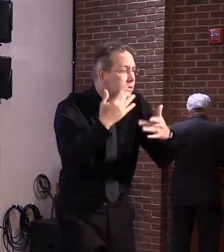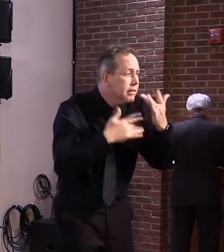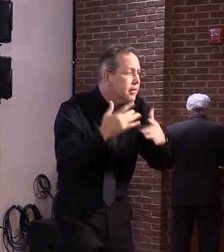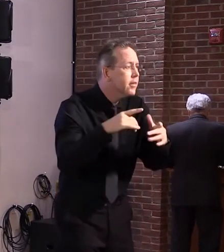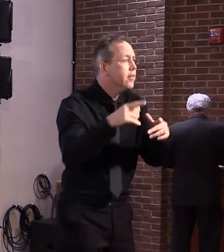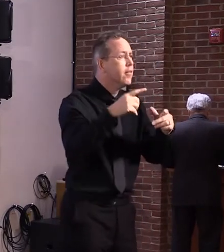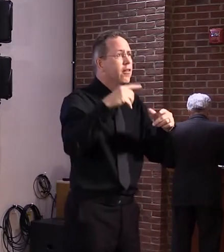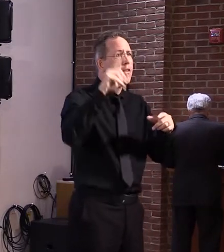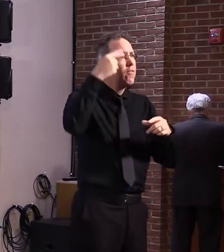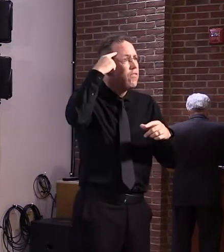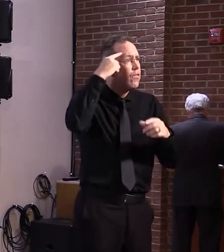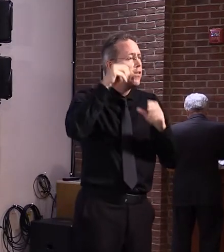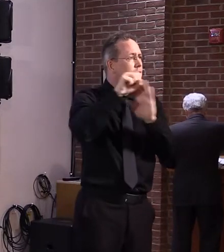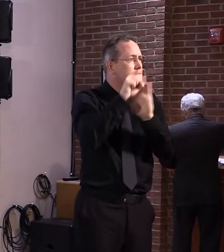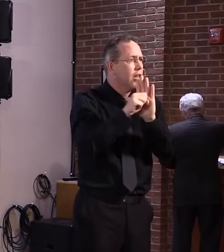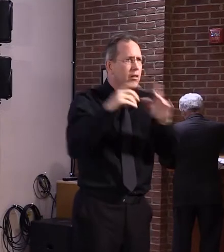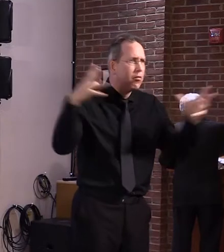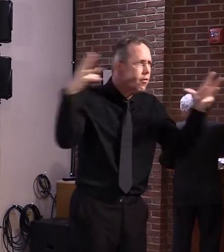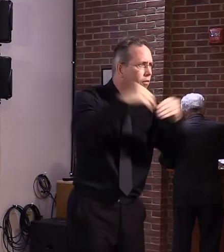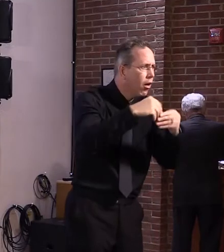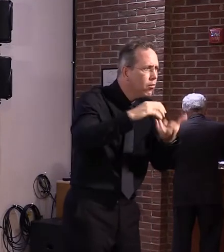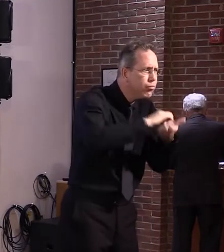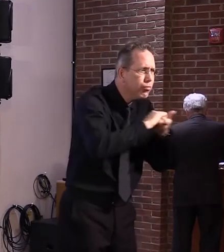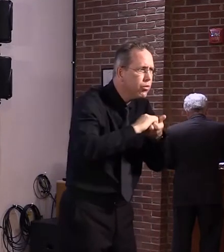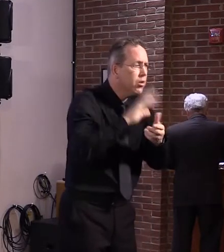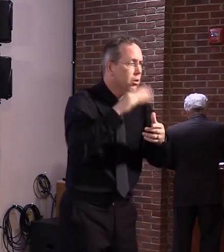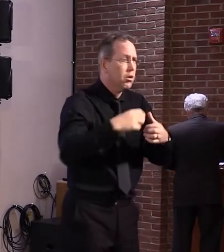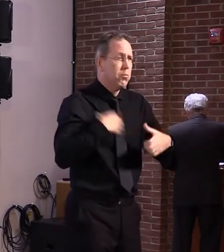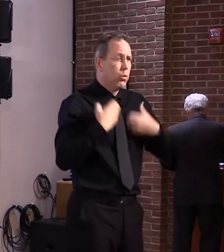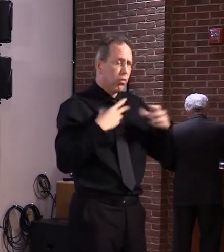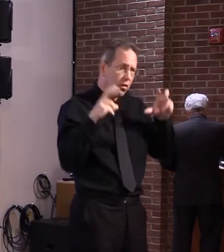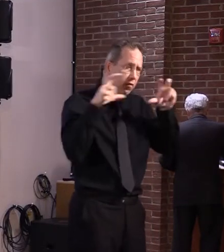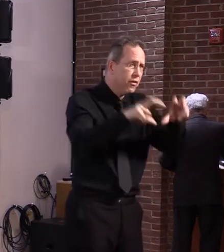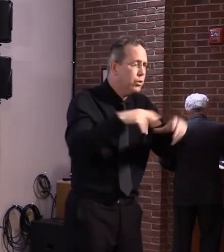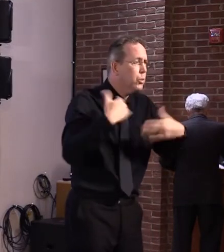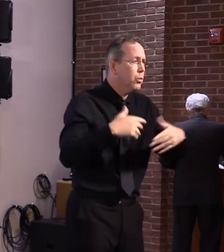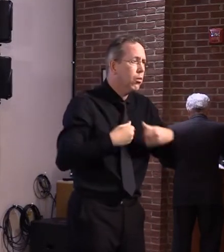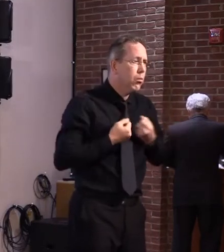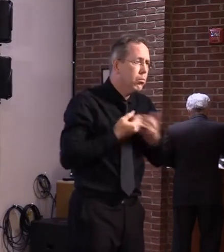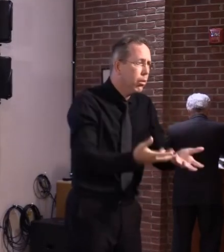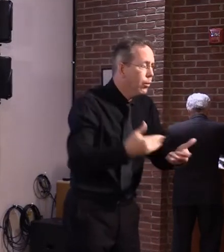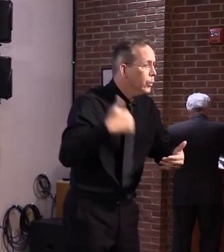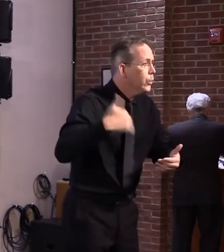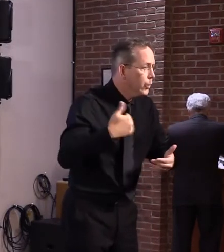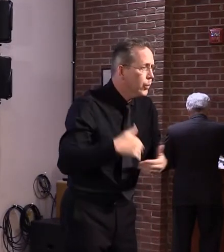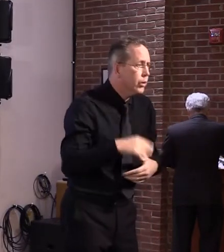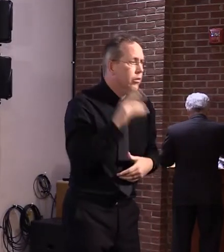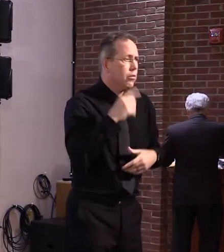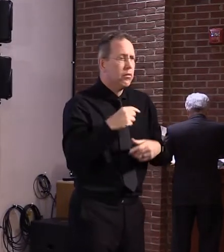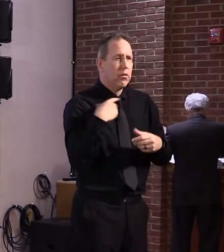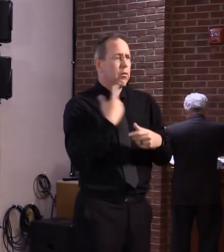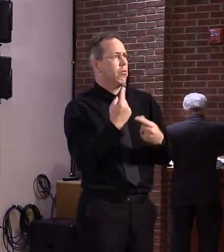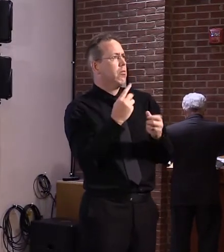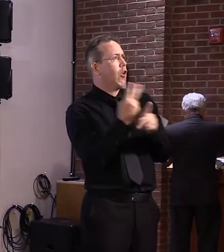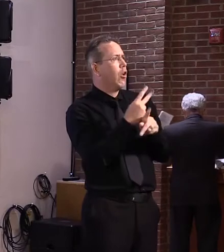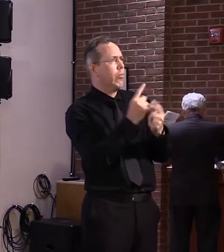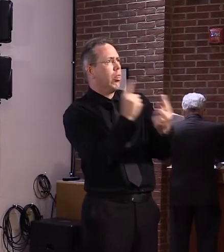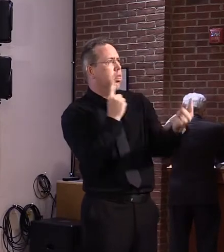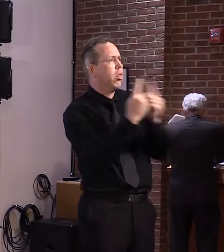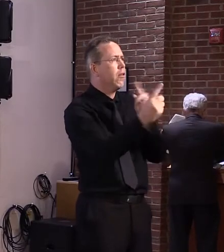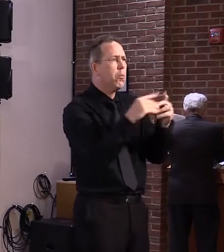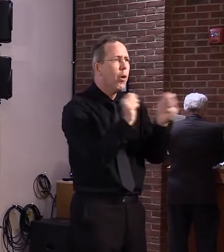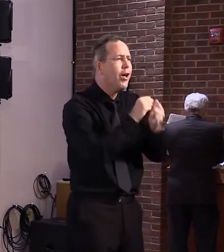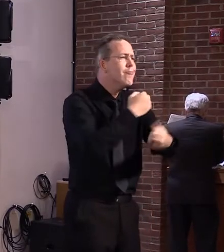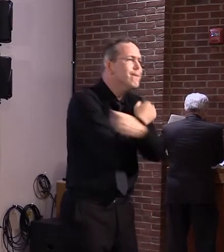never be fully measured, all while we've been physically separated for far too long. With this in mind, I think